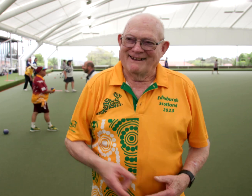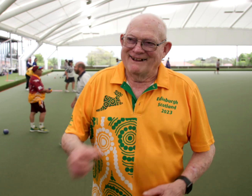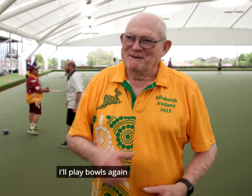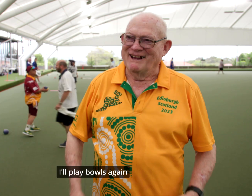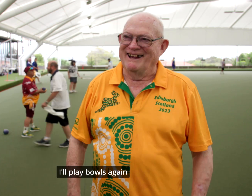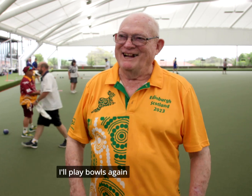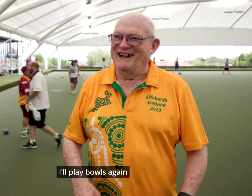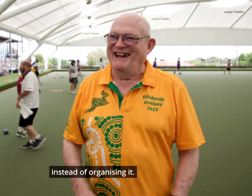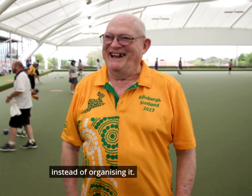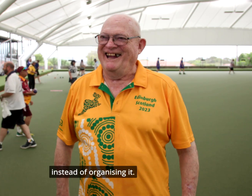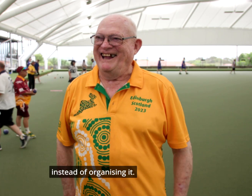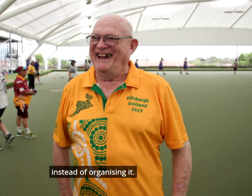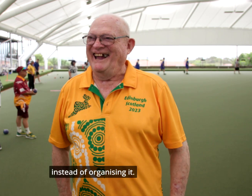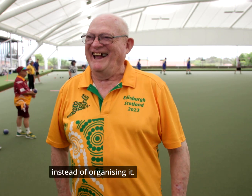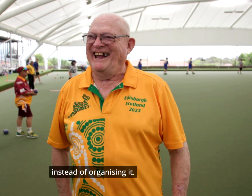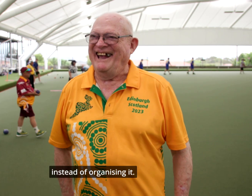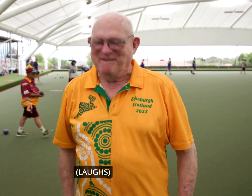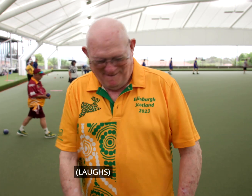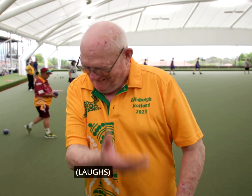I'll play Bowls again instead of organising it. Ha ha ha.